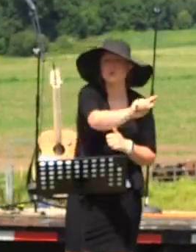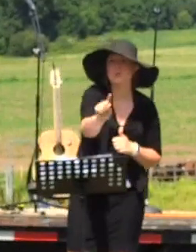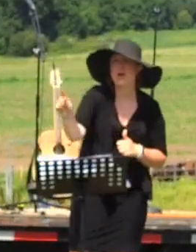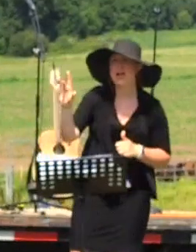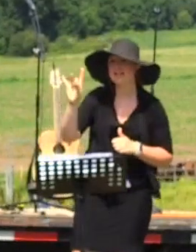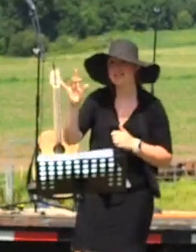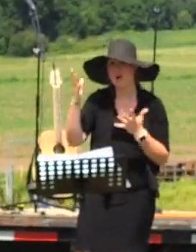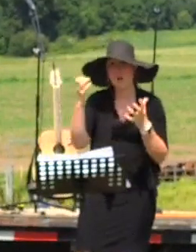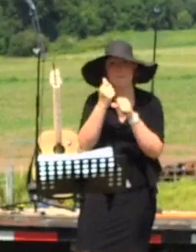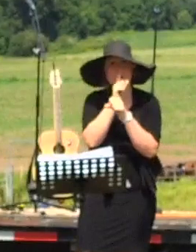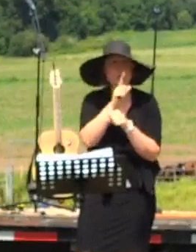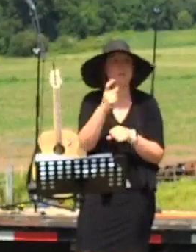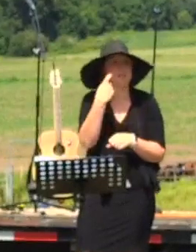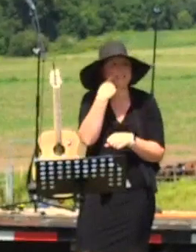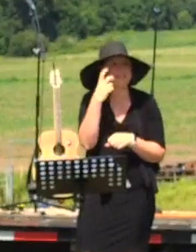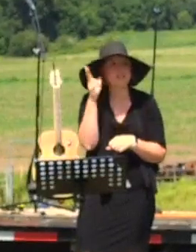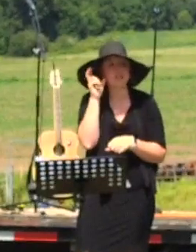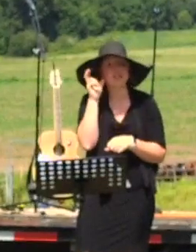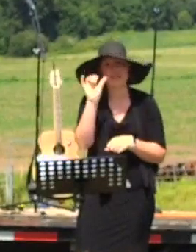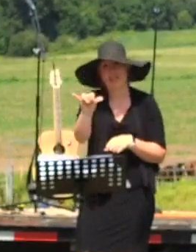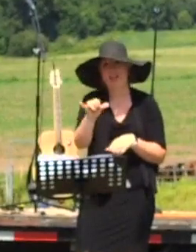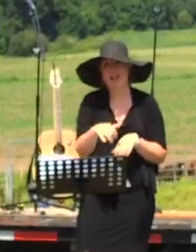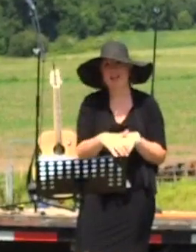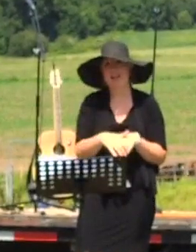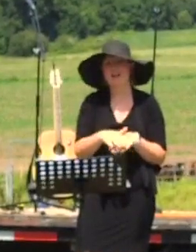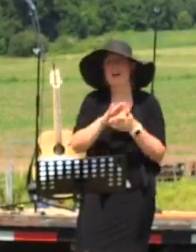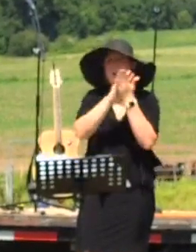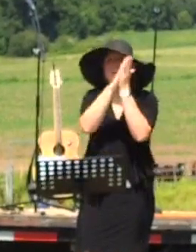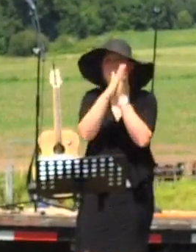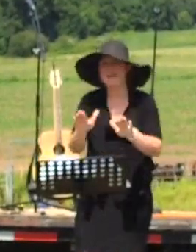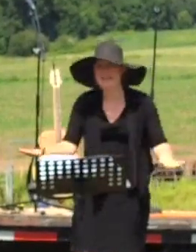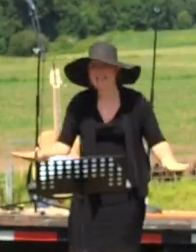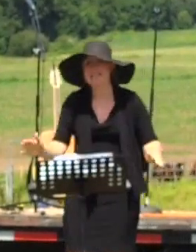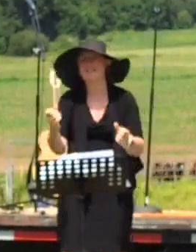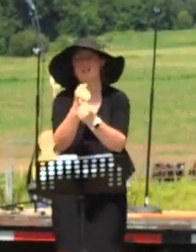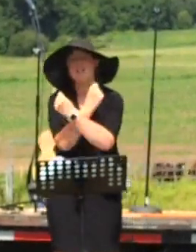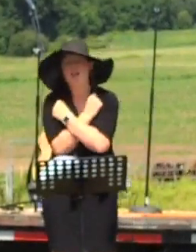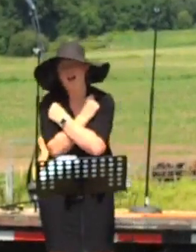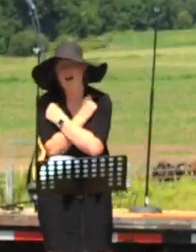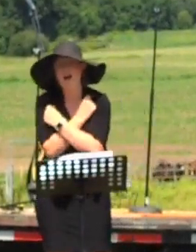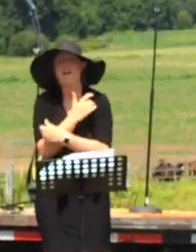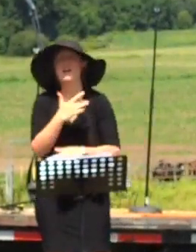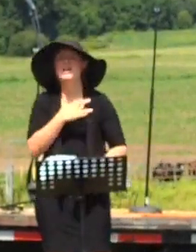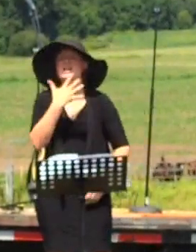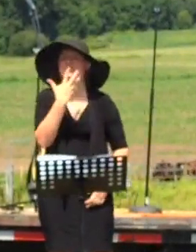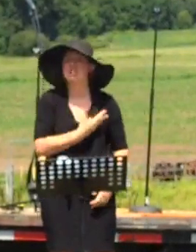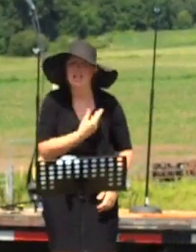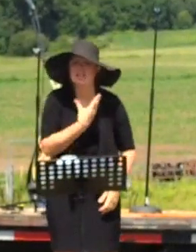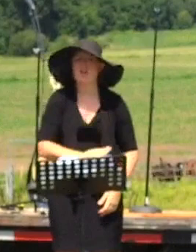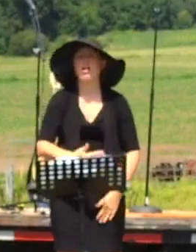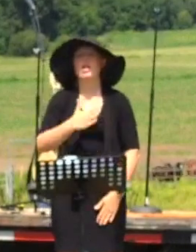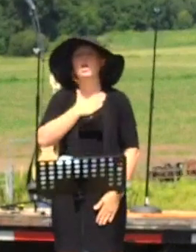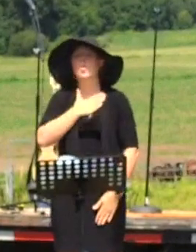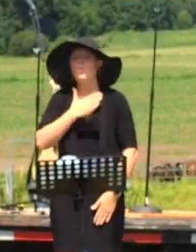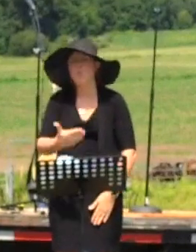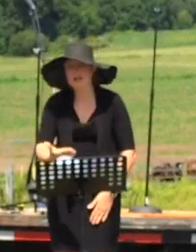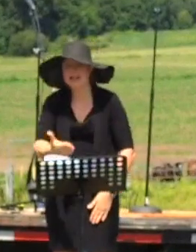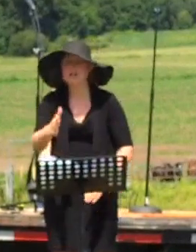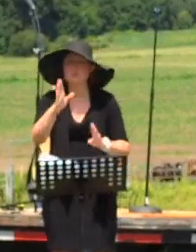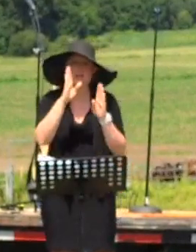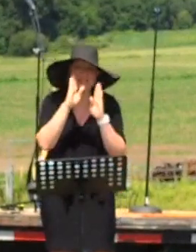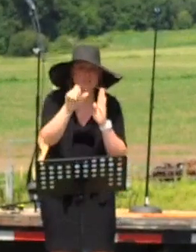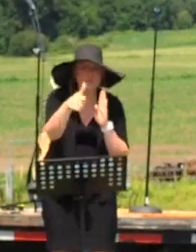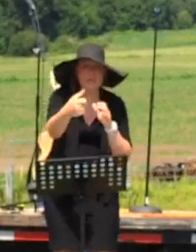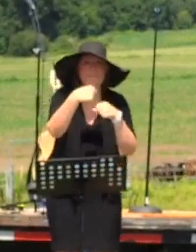just heard those words that we said. Peace-loving, gentle, willing to yield to others, full of